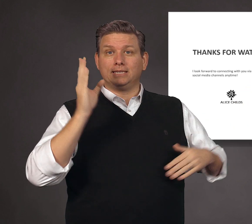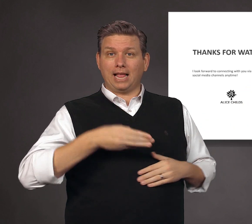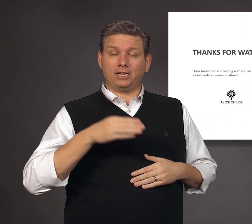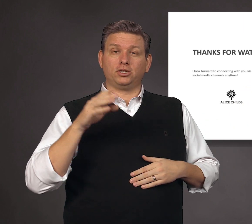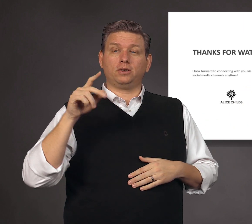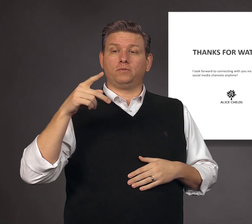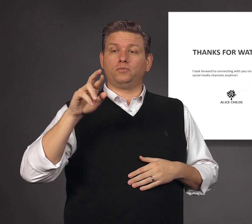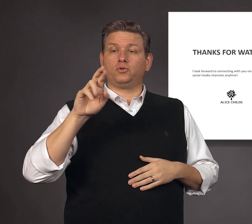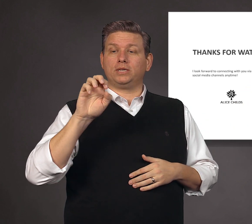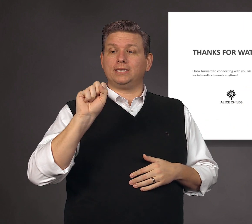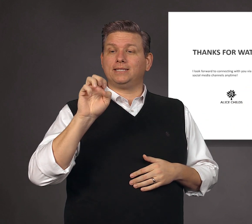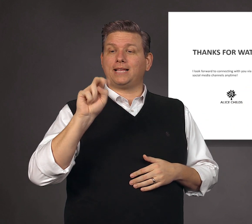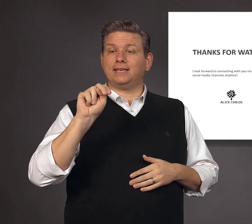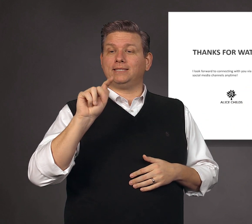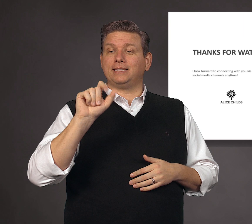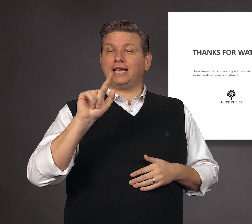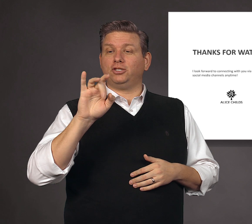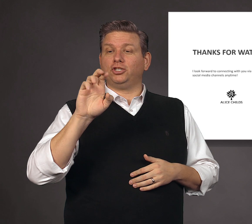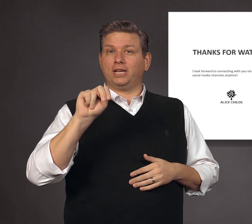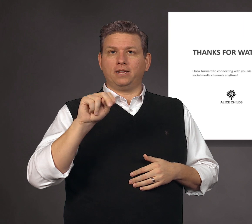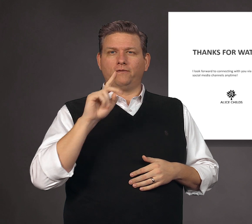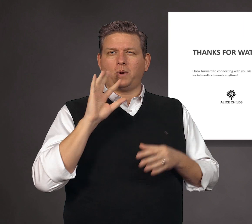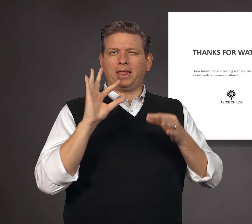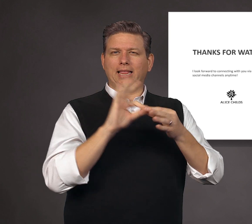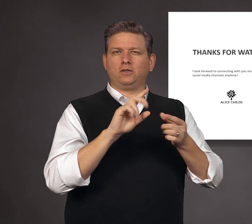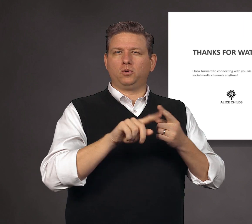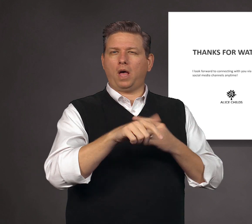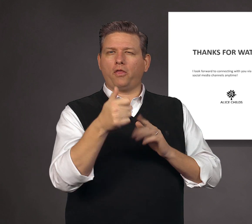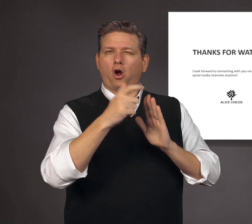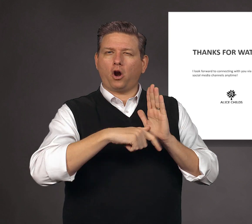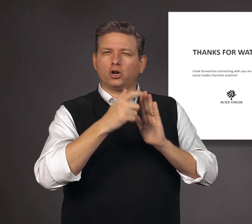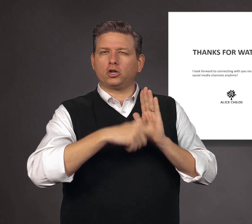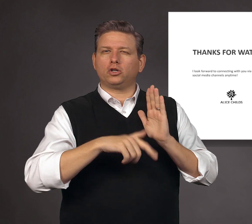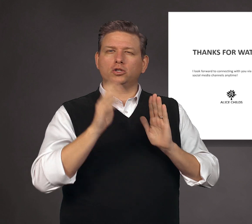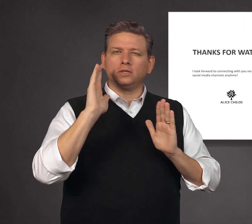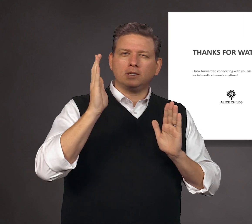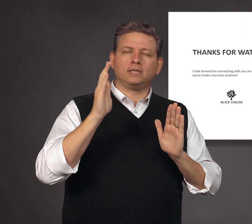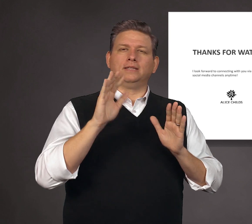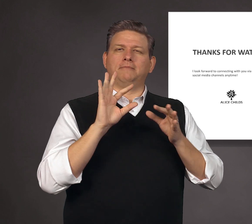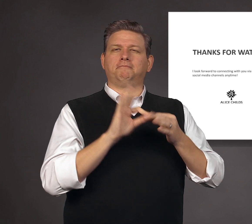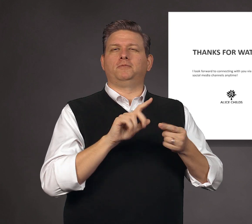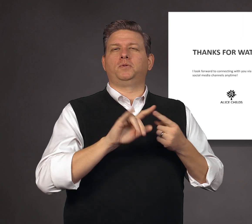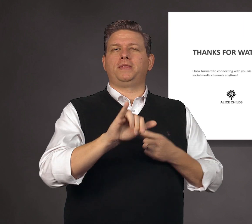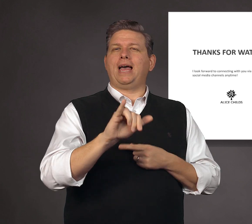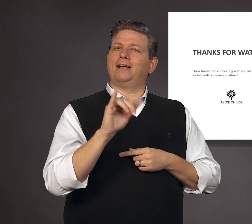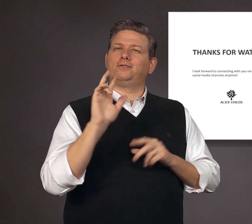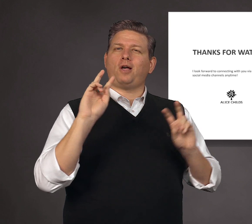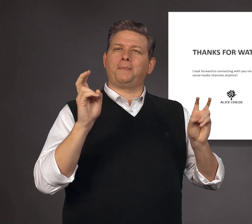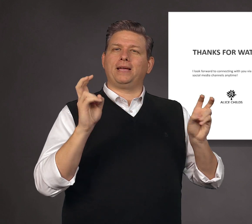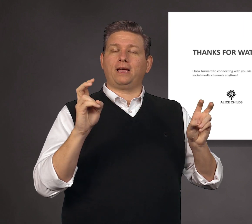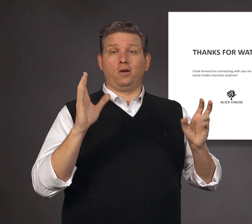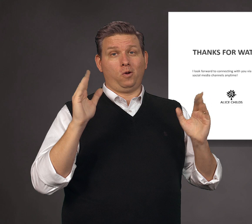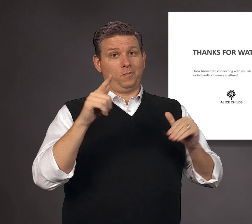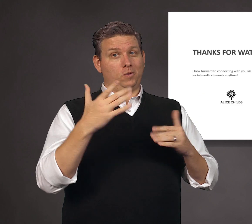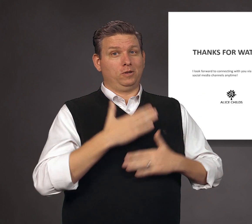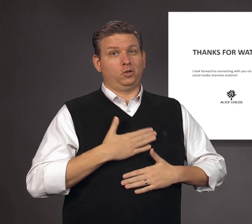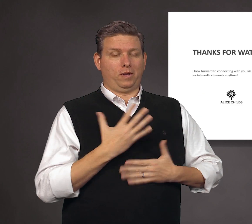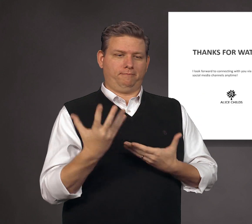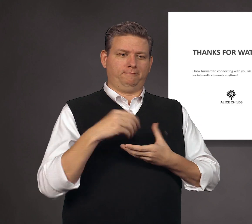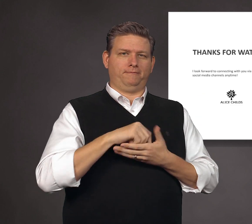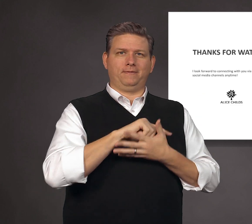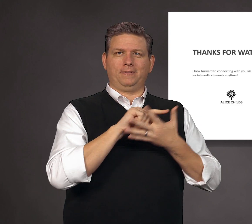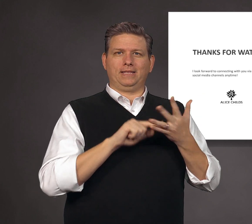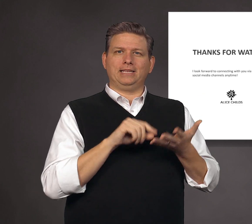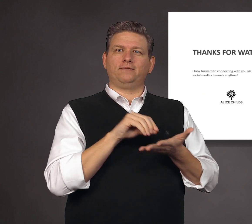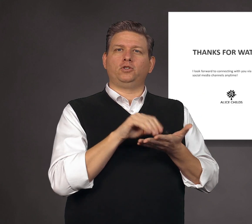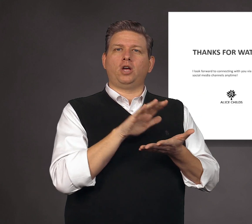alicechilds.com/presentations for links to articles and other material that delve deeper into this topic. I hope you will enjoy incorporating these methods for